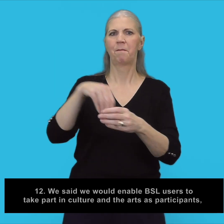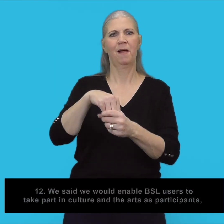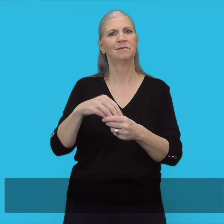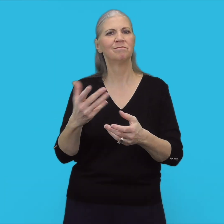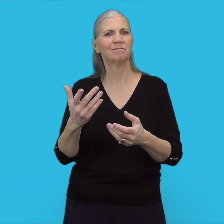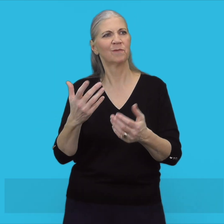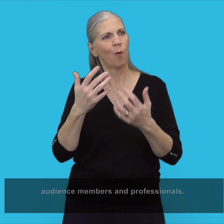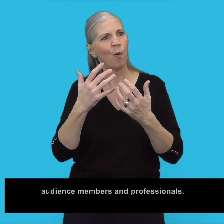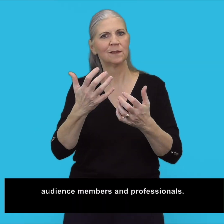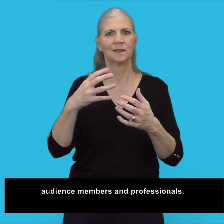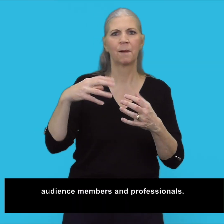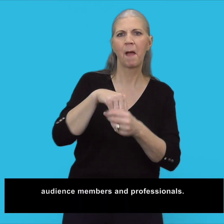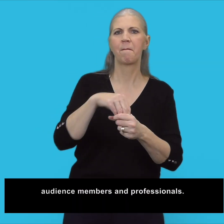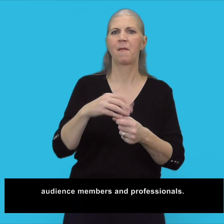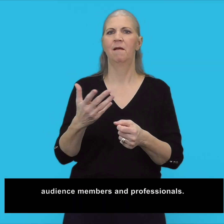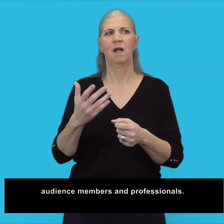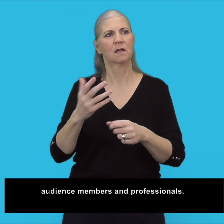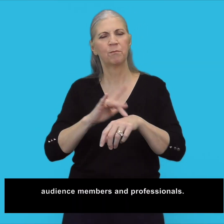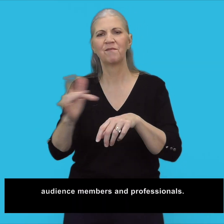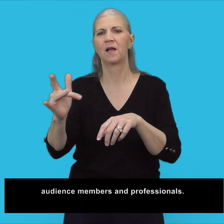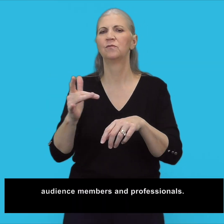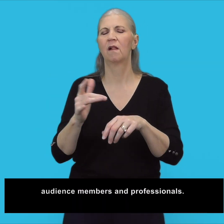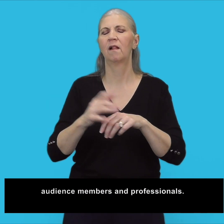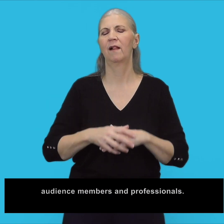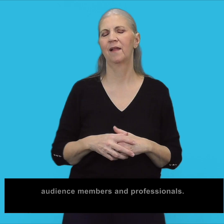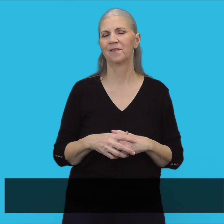participants, audience members and professionals.